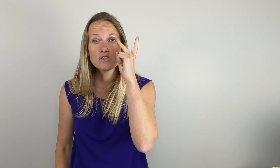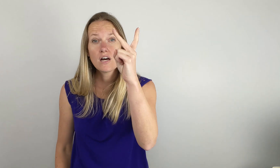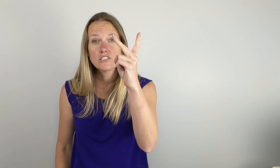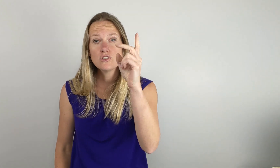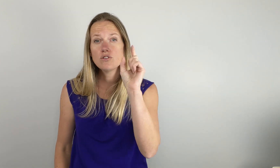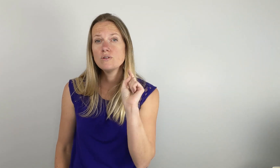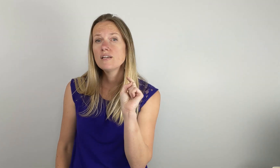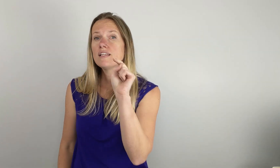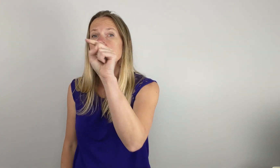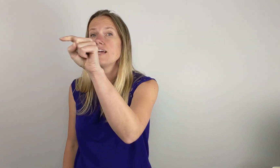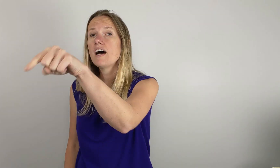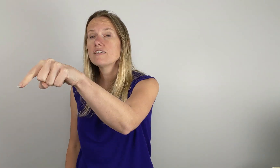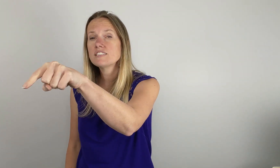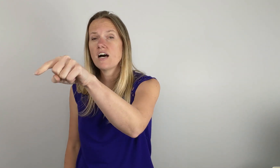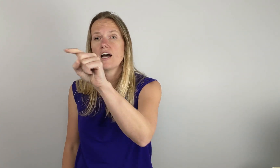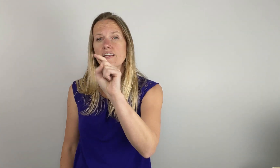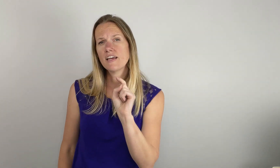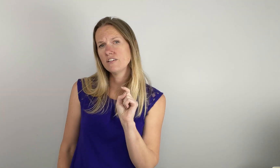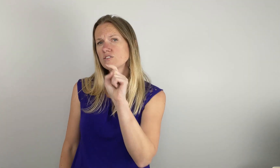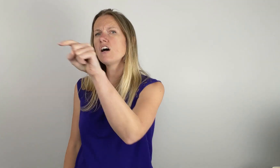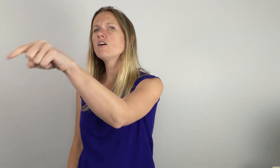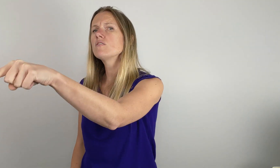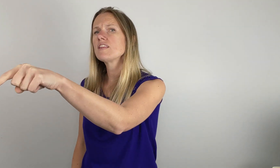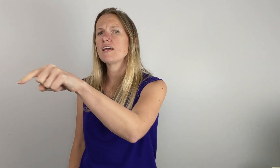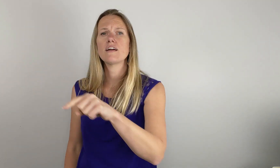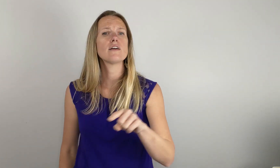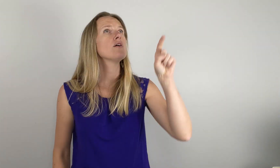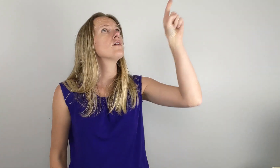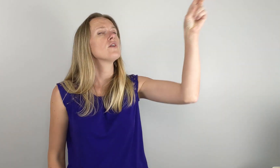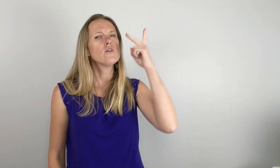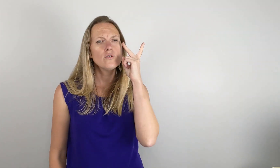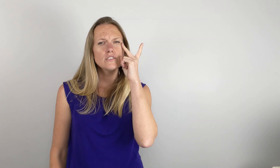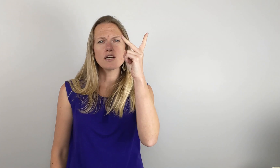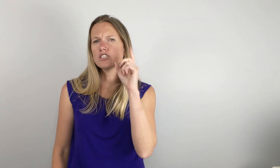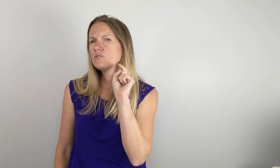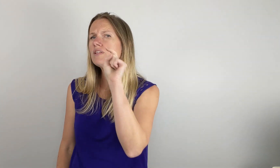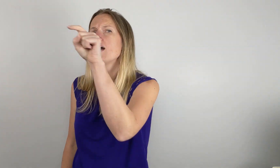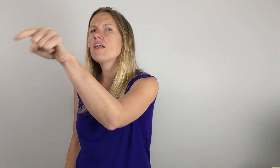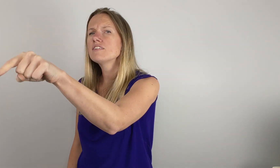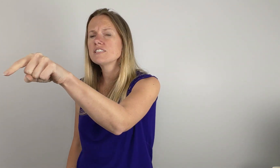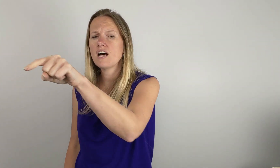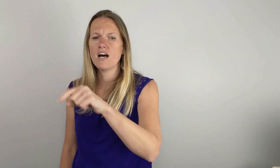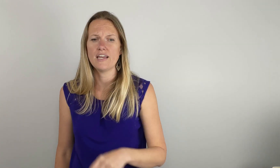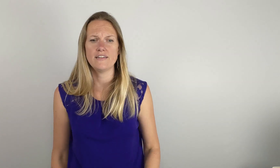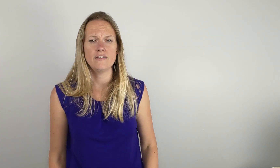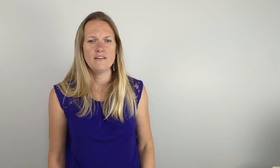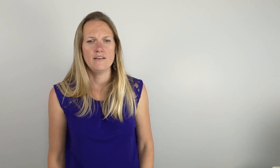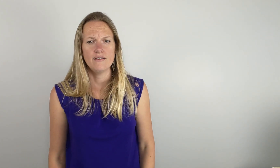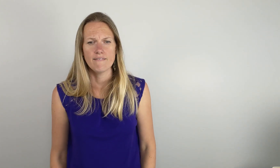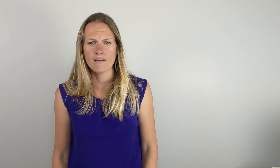saw to the other side, okay? You saw over there. You saw to the other side,